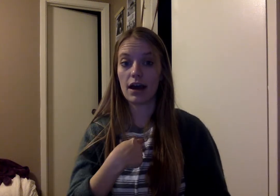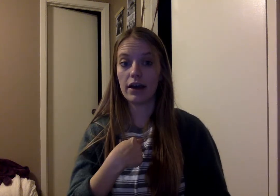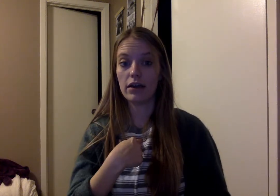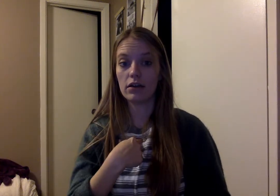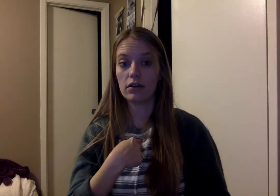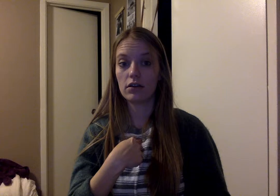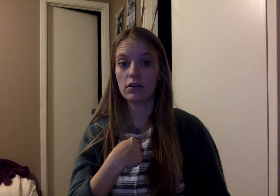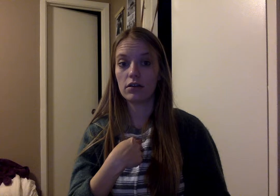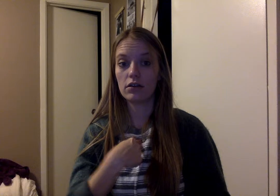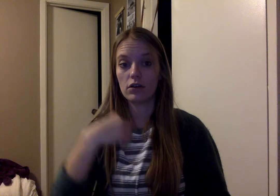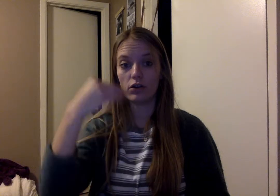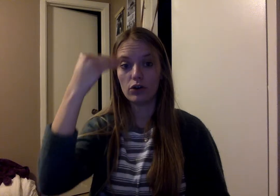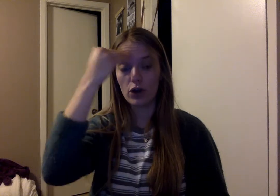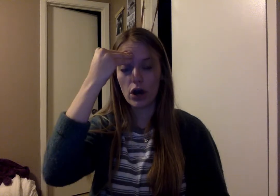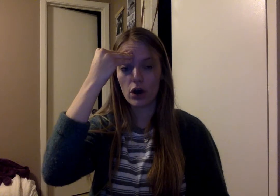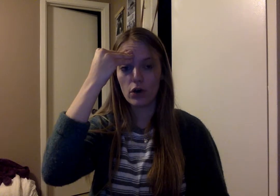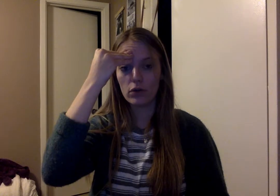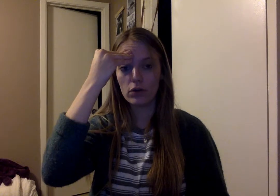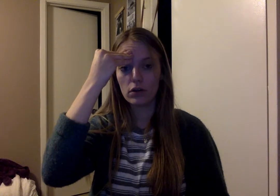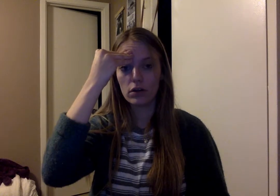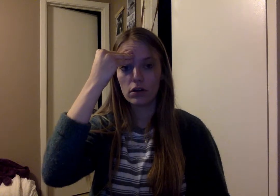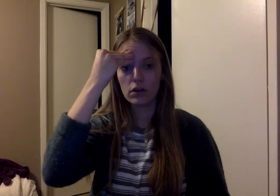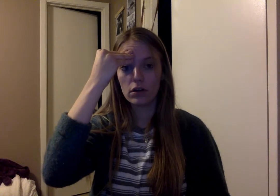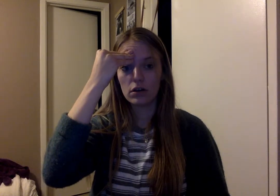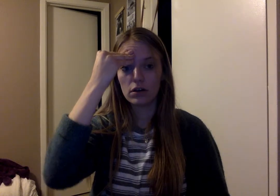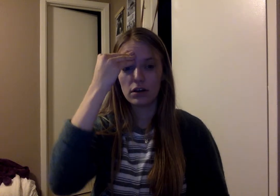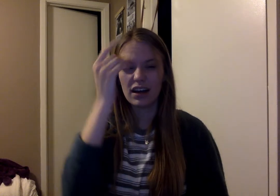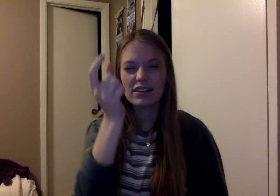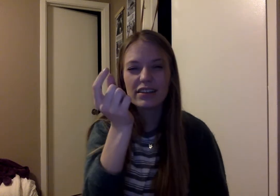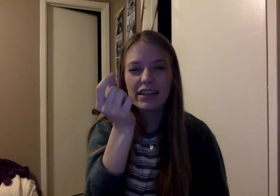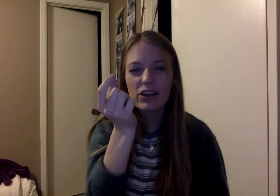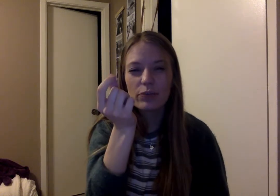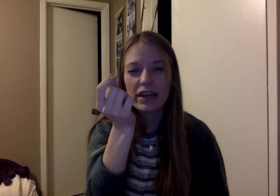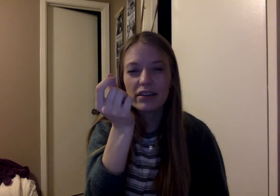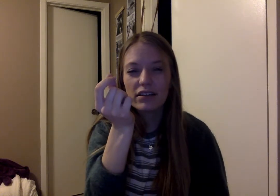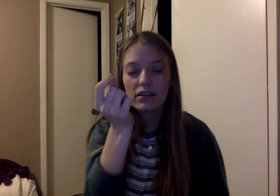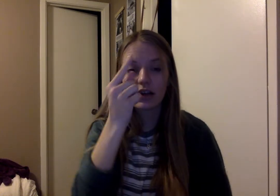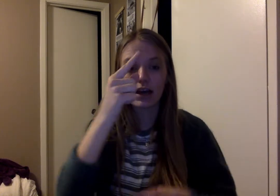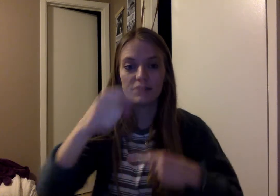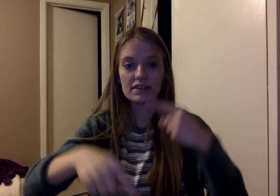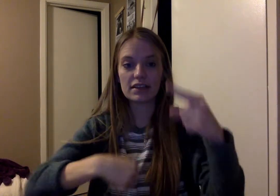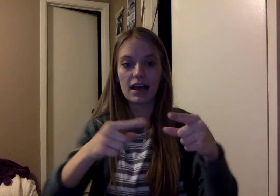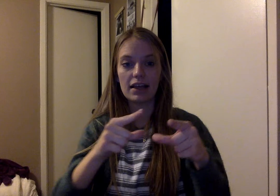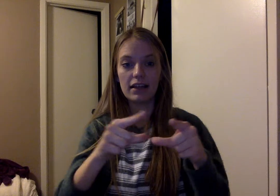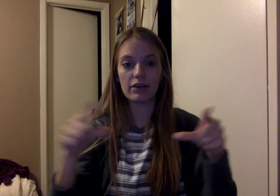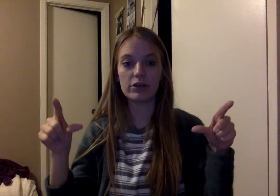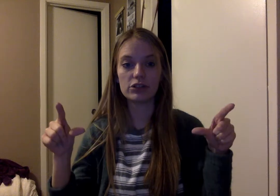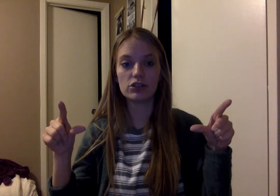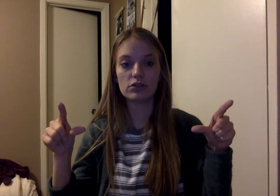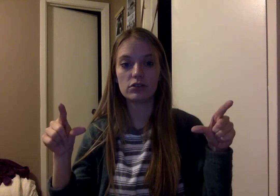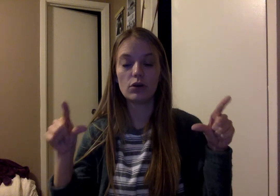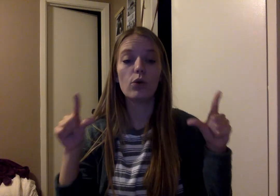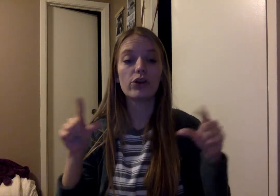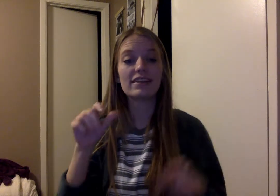I know a little bit of sign language. Or you can